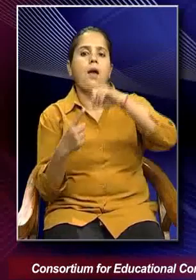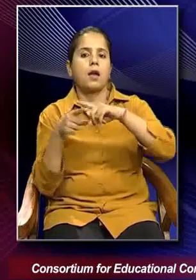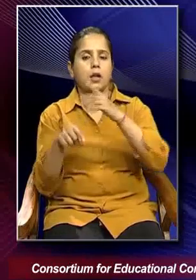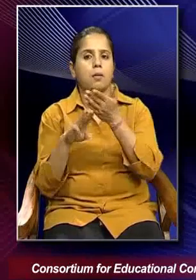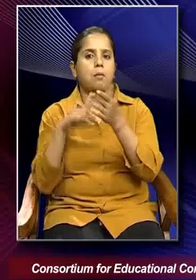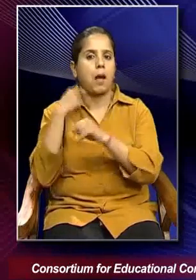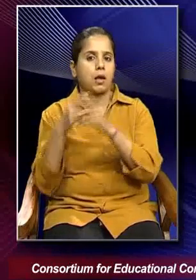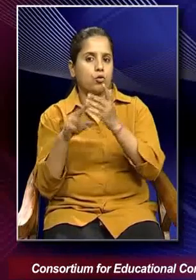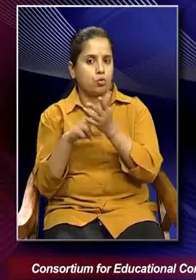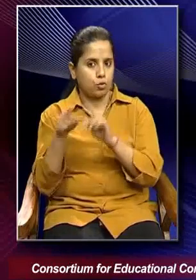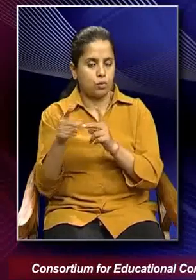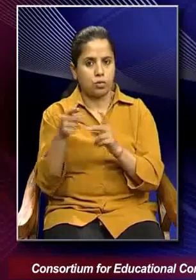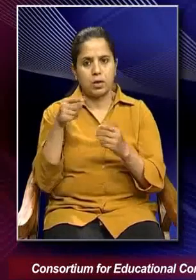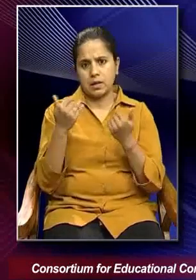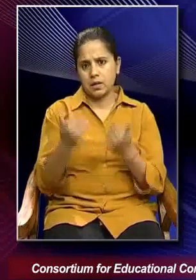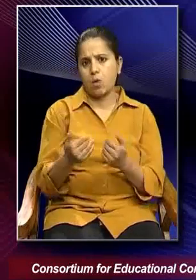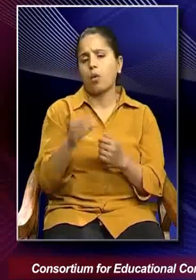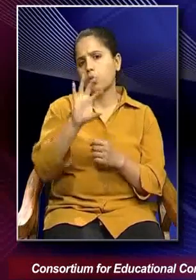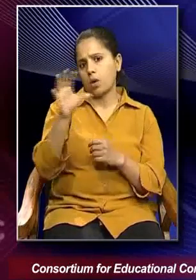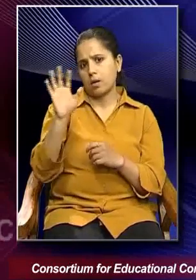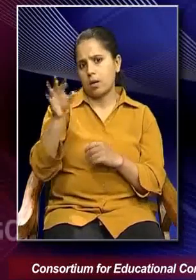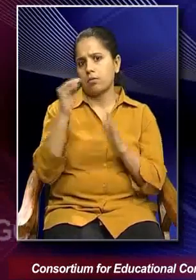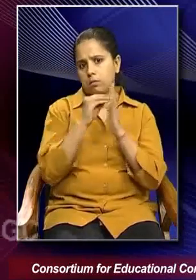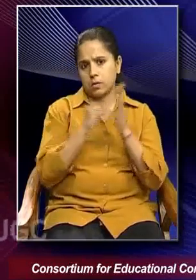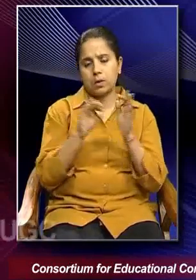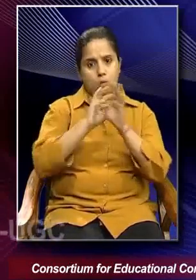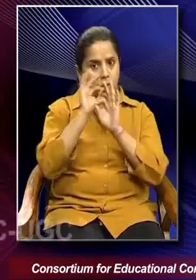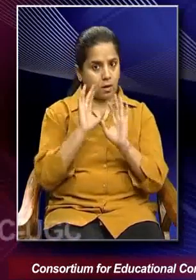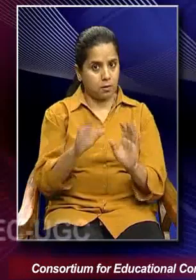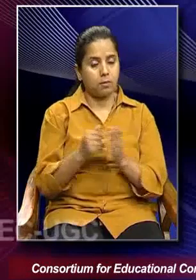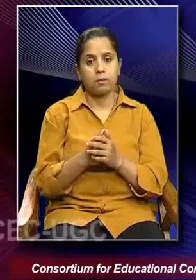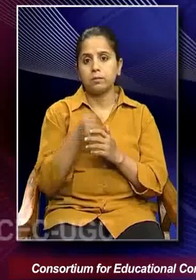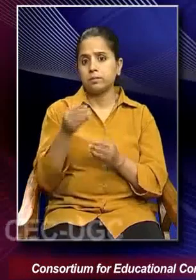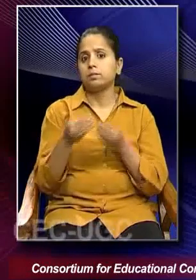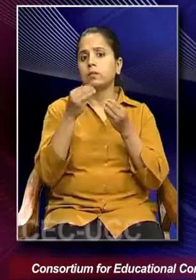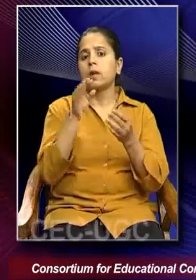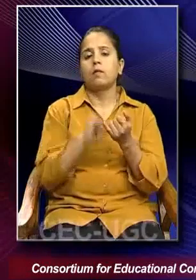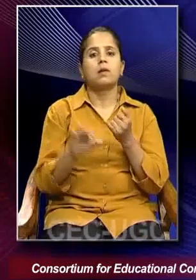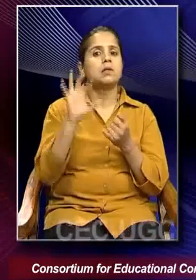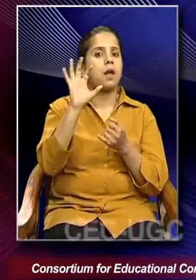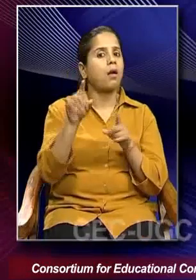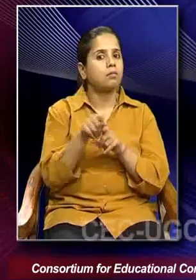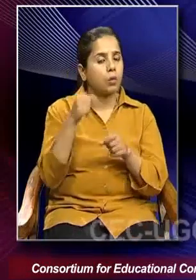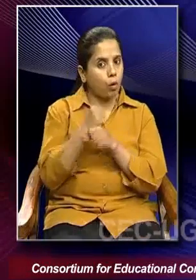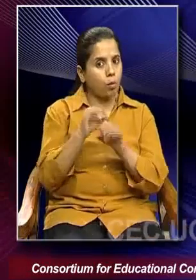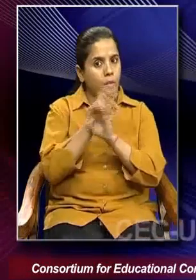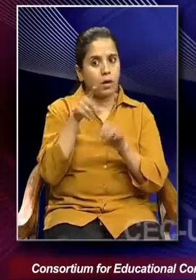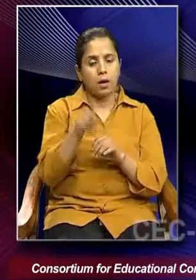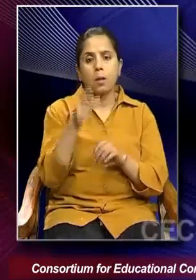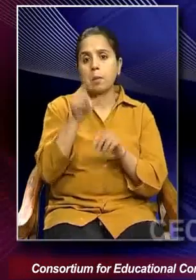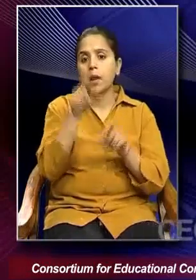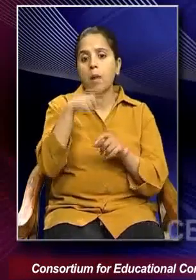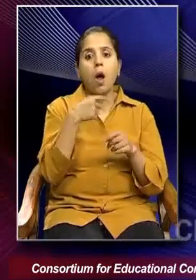actually there in a given nation or in a given state. And so in this way, this growth difference